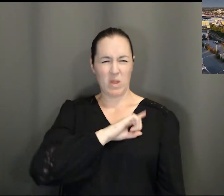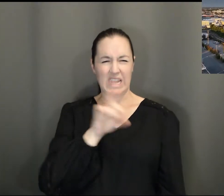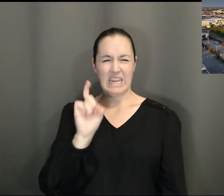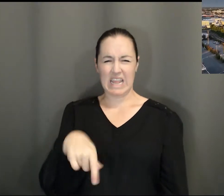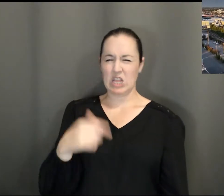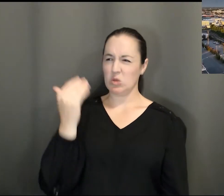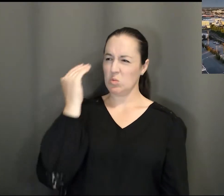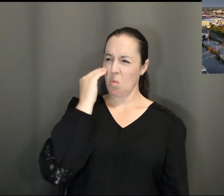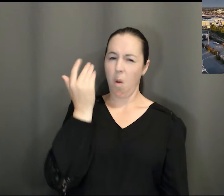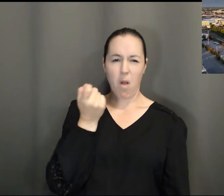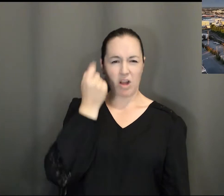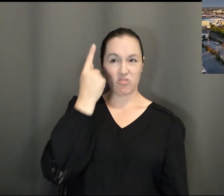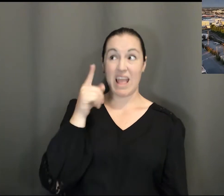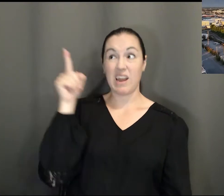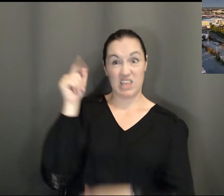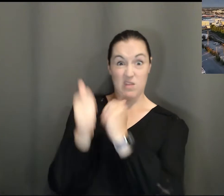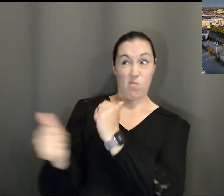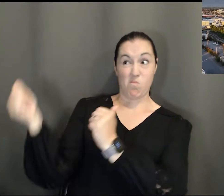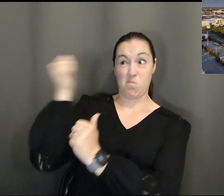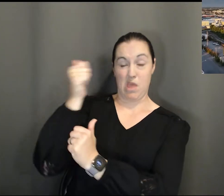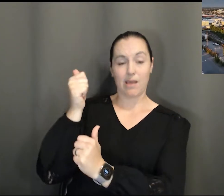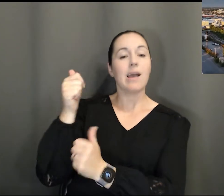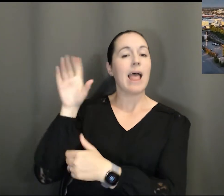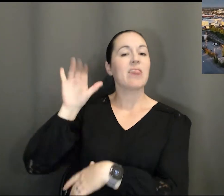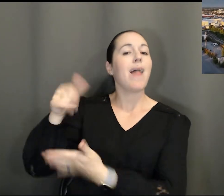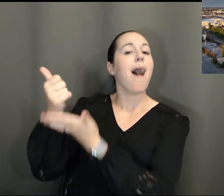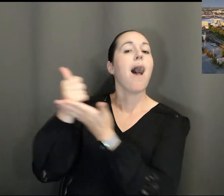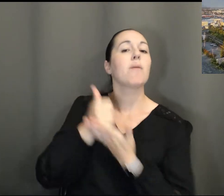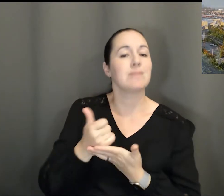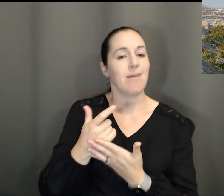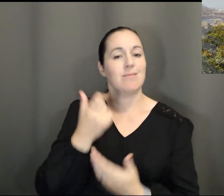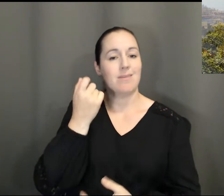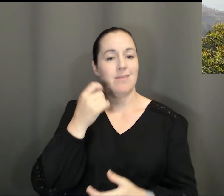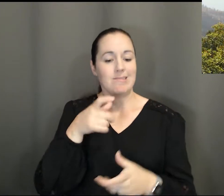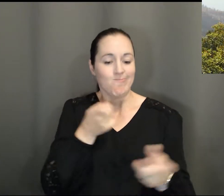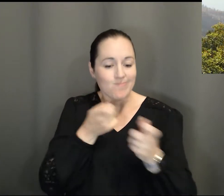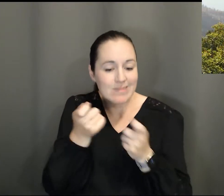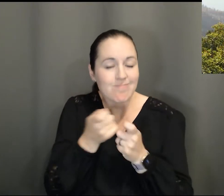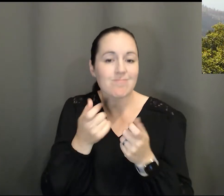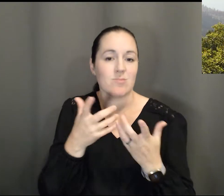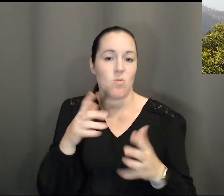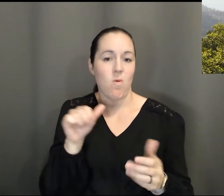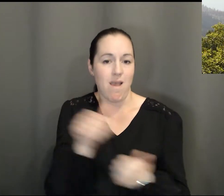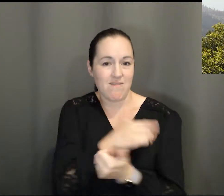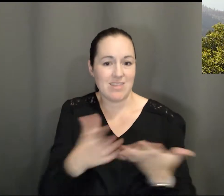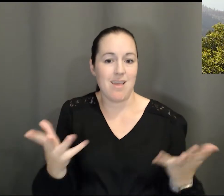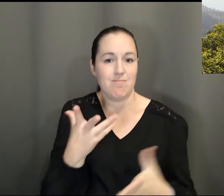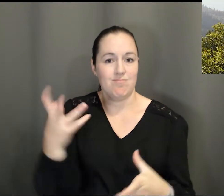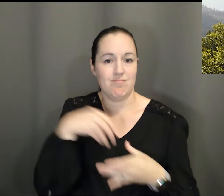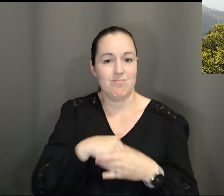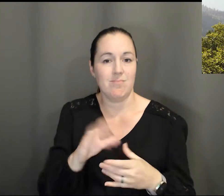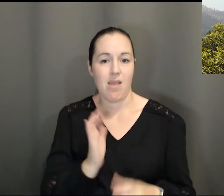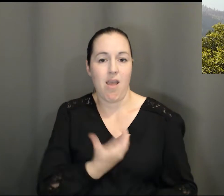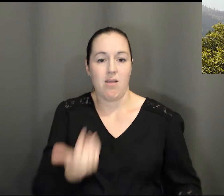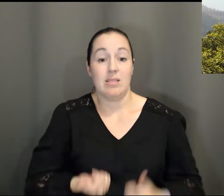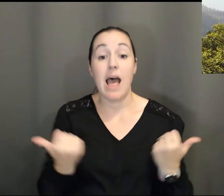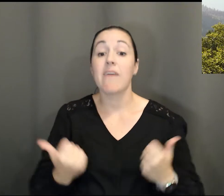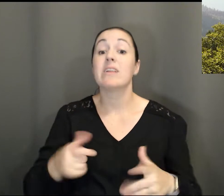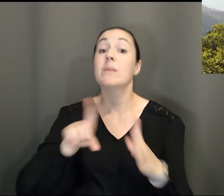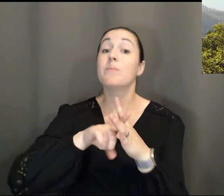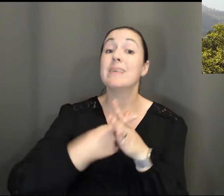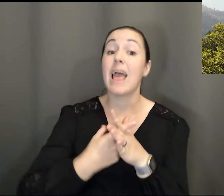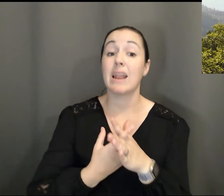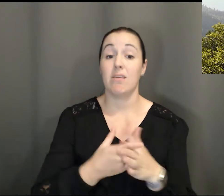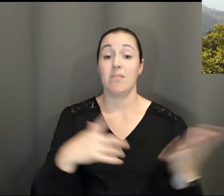God created the heavens and the earth." Now, a lot of us, we're familiar with that. We know those first lines and how the Bible and how the creation